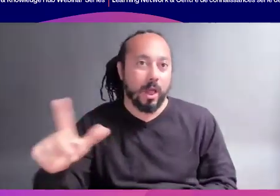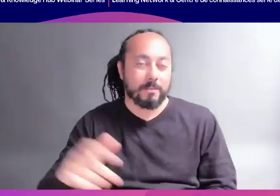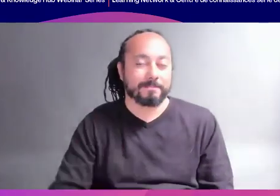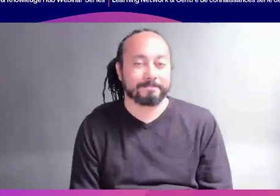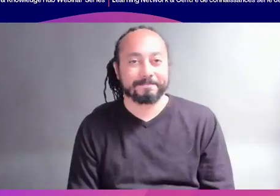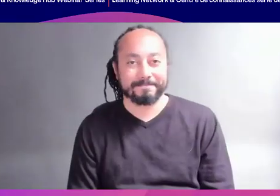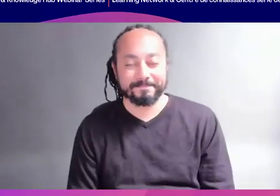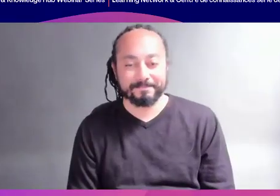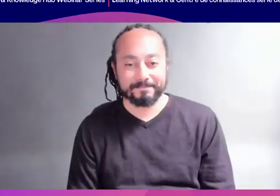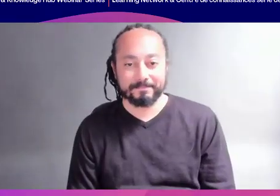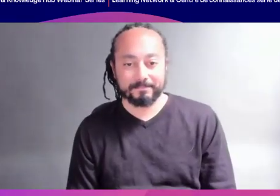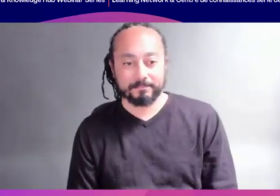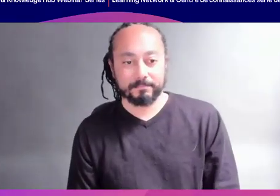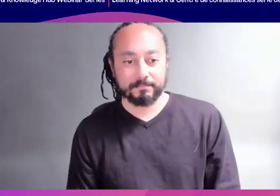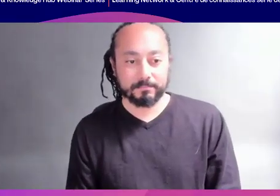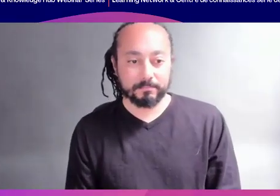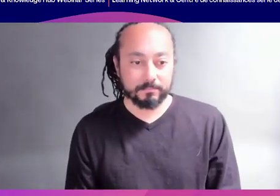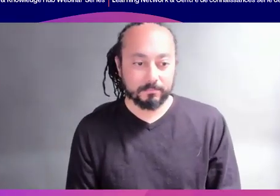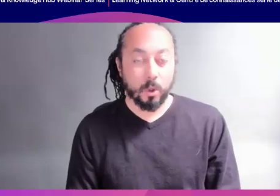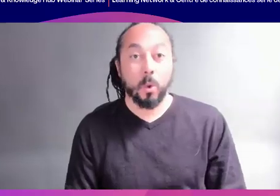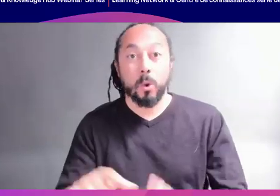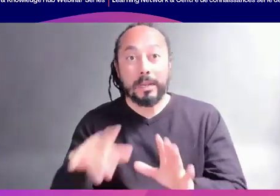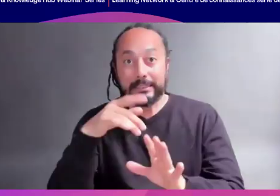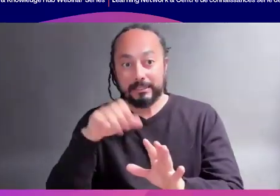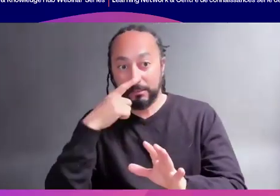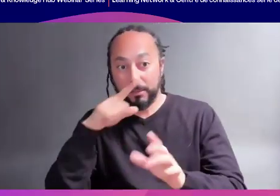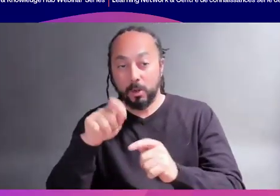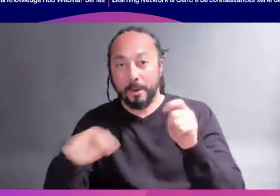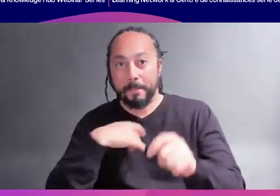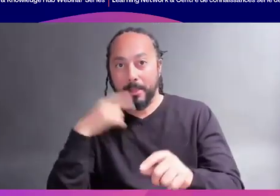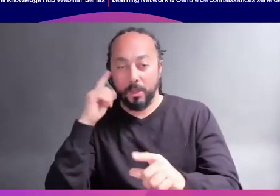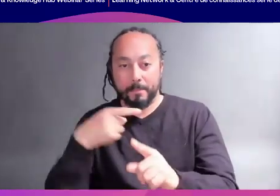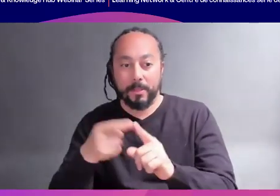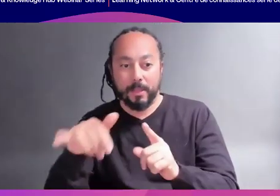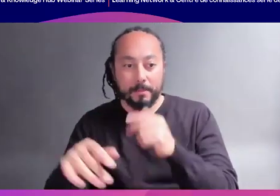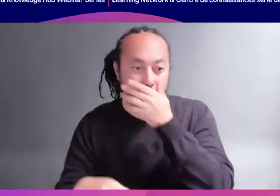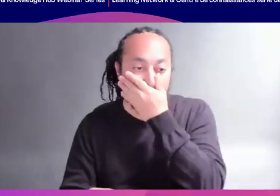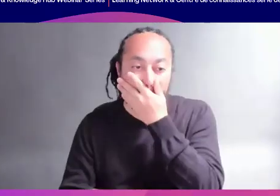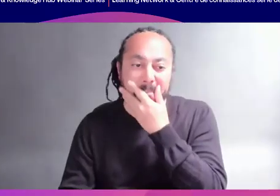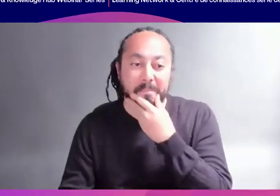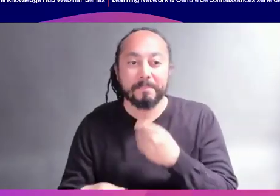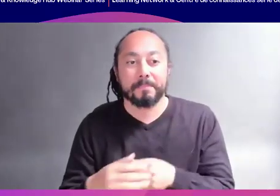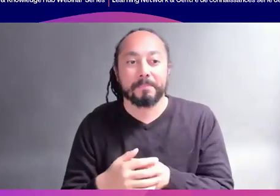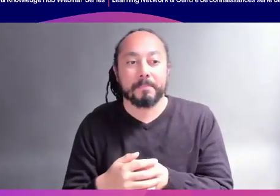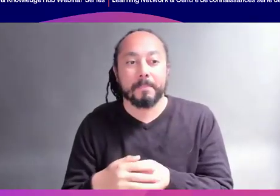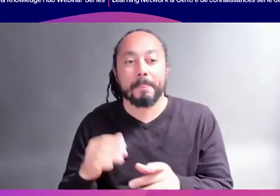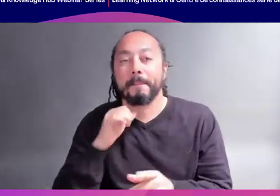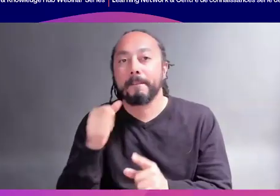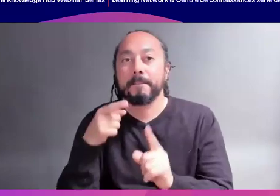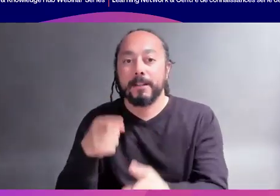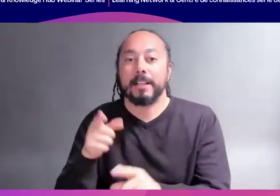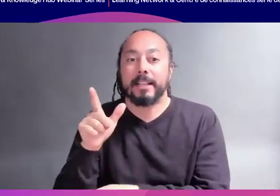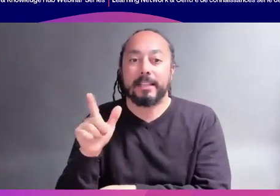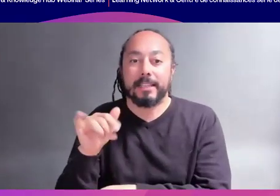Well, I Can wonder I jump if, in on my thought on that? for sure, absolutely. Yeah, not specifically on what Leanne was saying there,